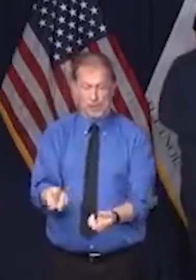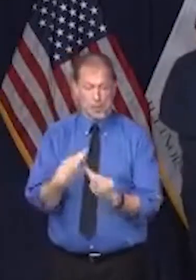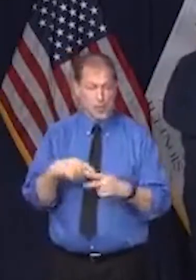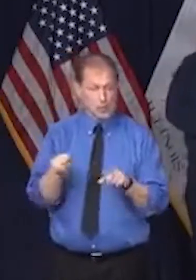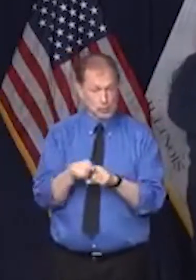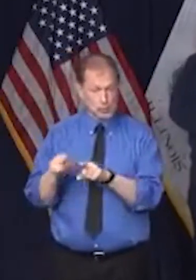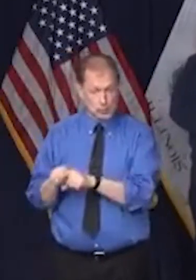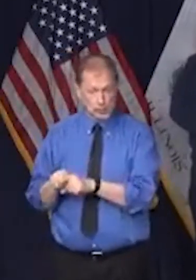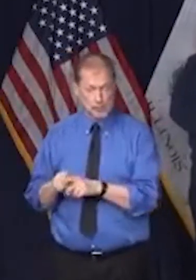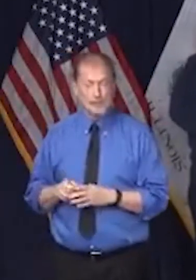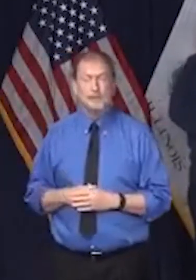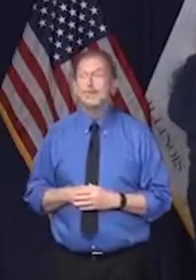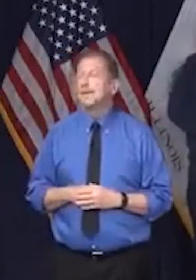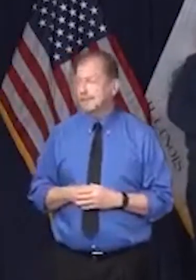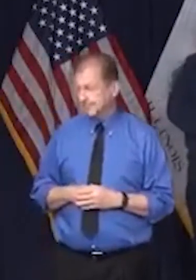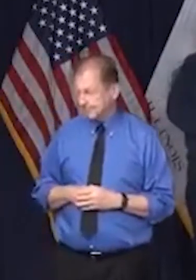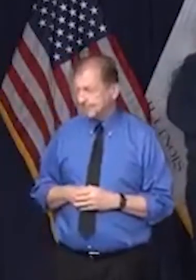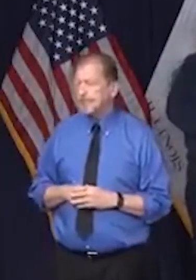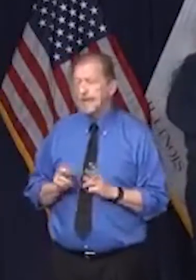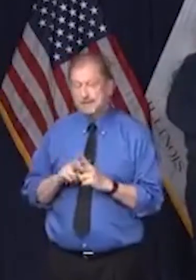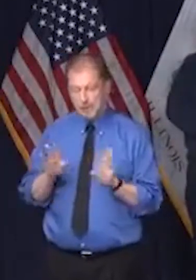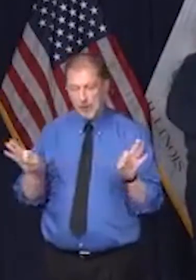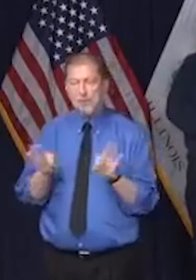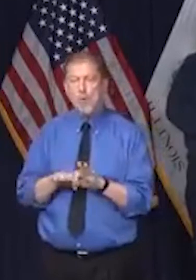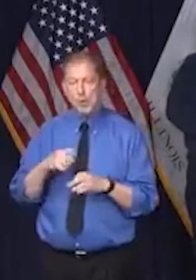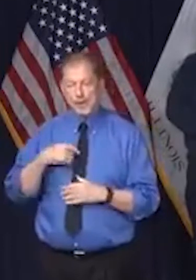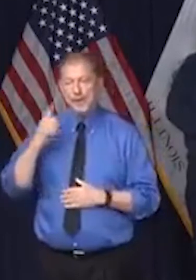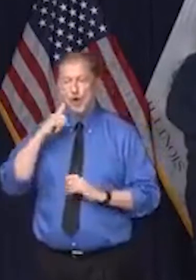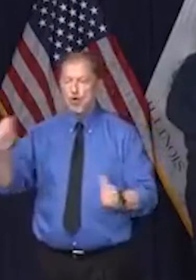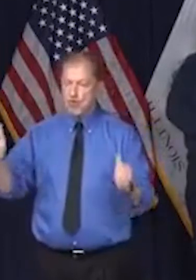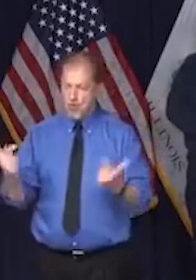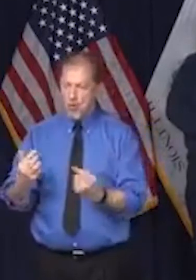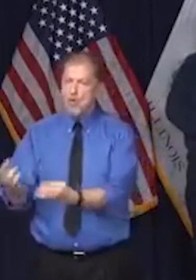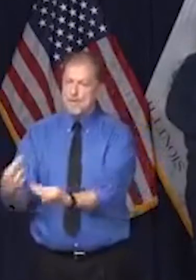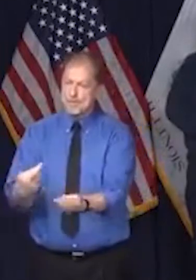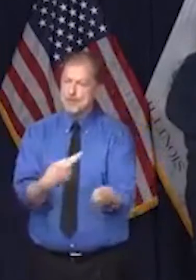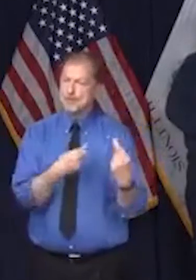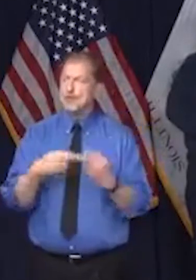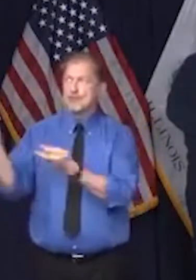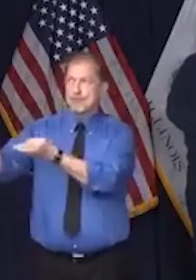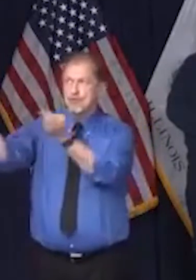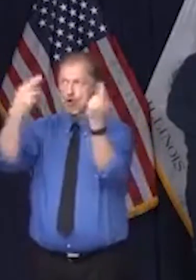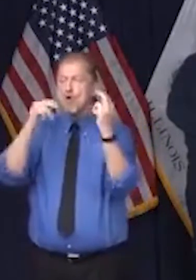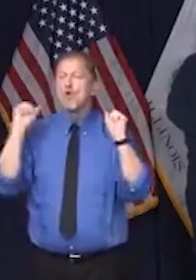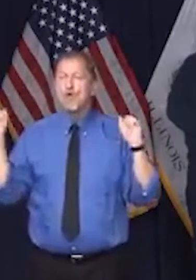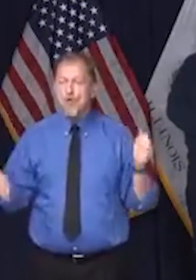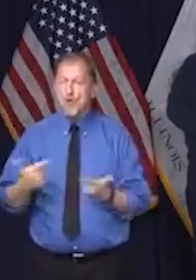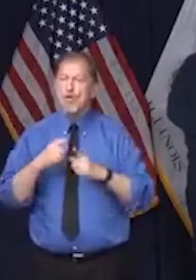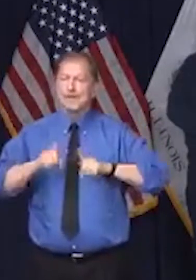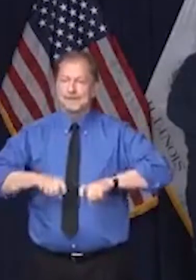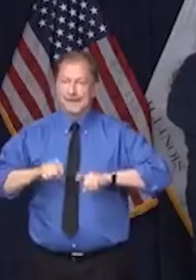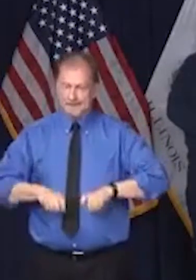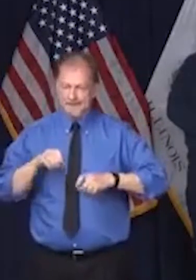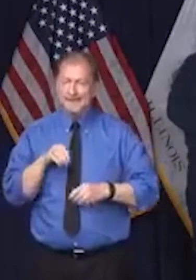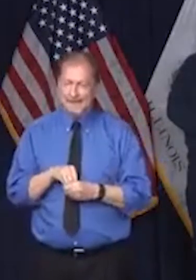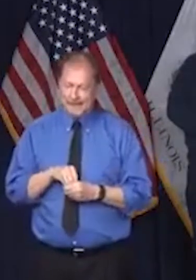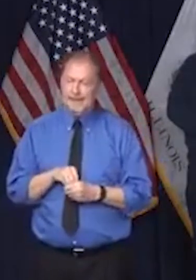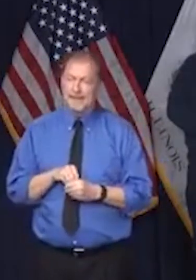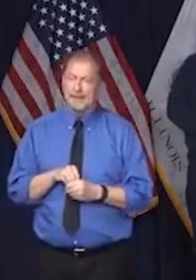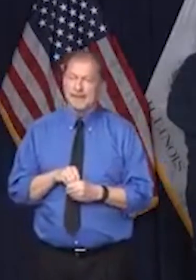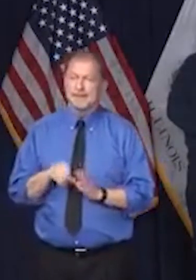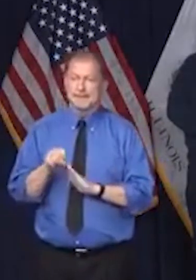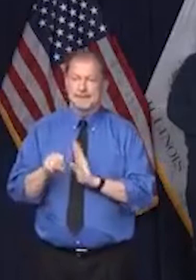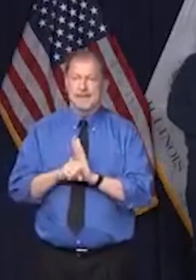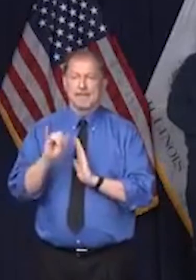No, that's a great question. It's very important that we have the data for every test that happens in the state of Illinois. We're using all of that data. It's very sensitive. All of